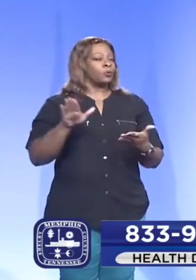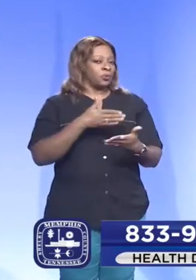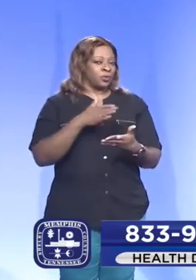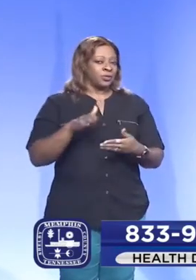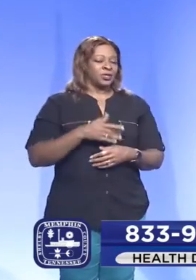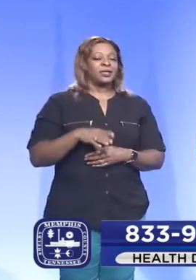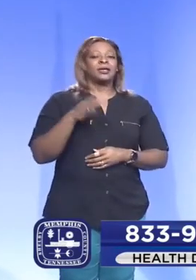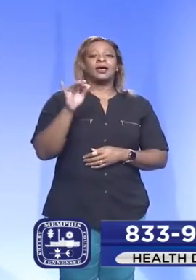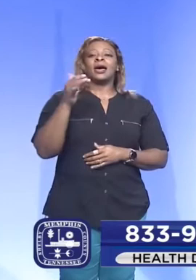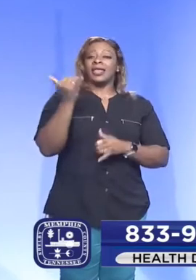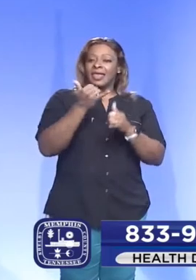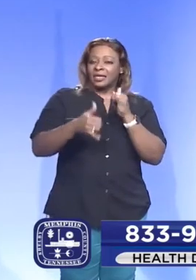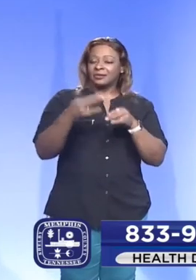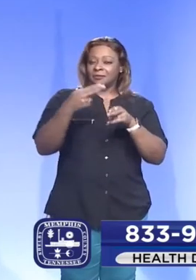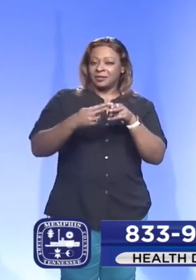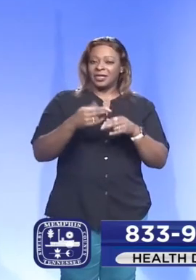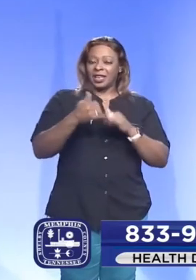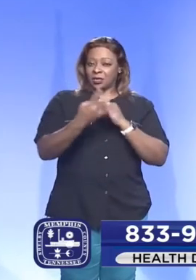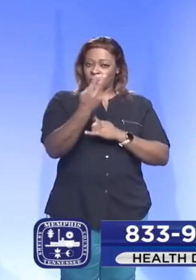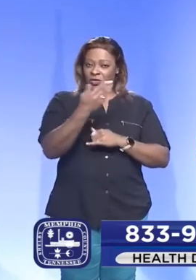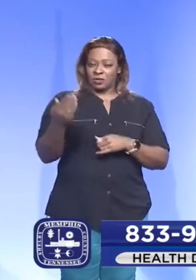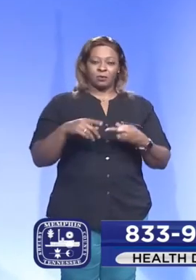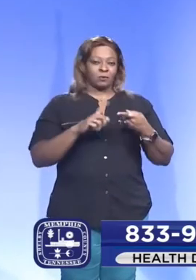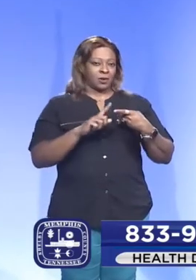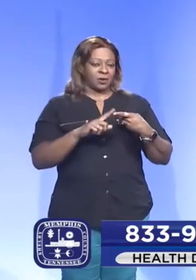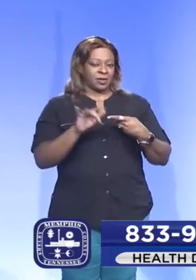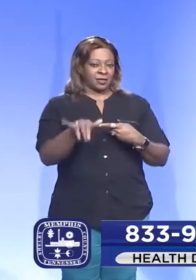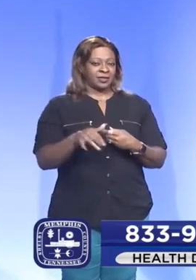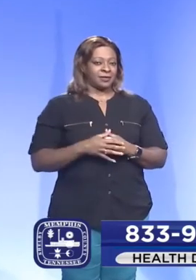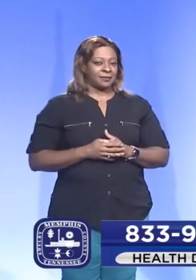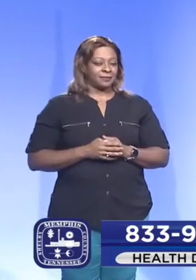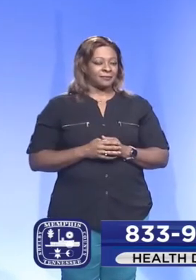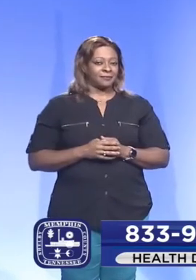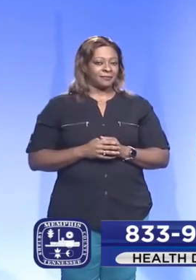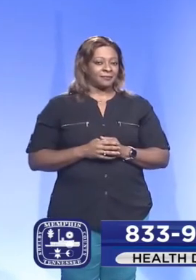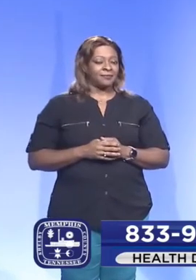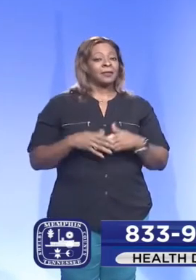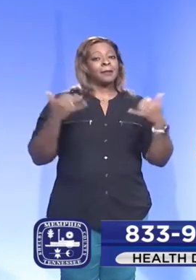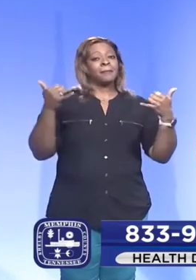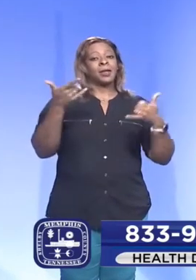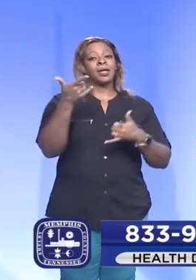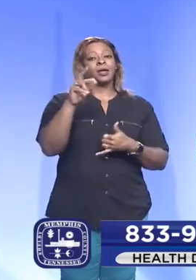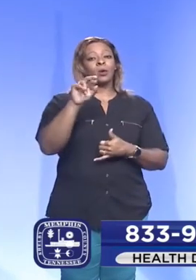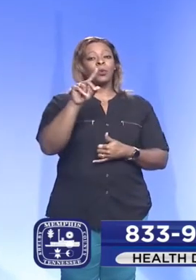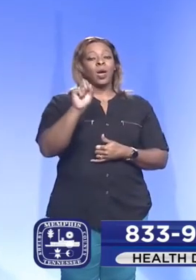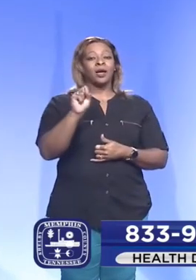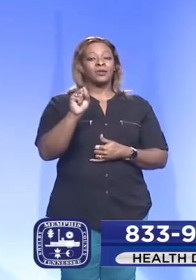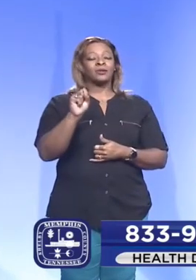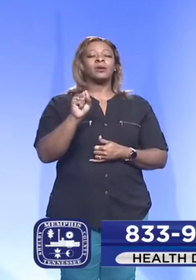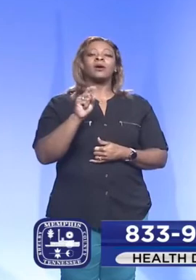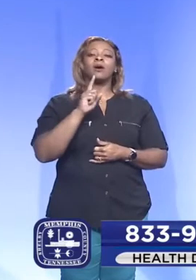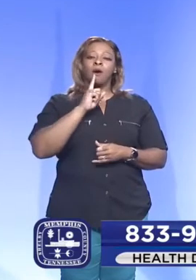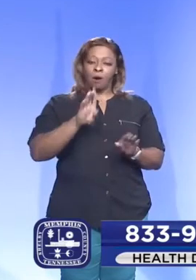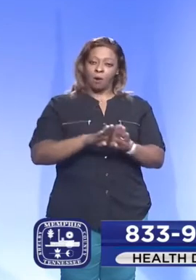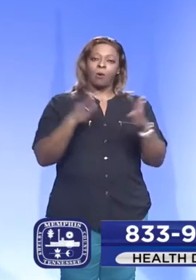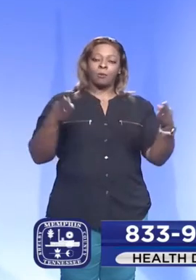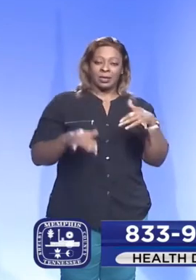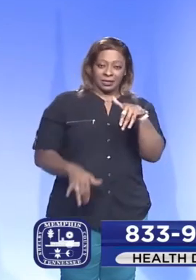I want to mention, last two things. One is that playgrounds are